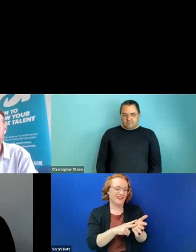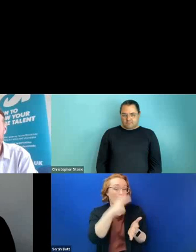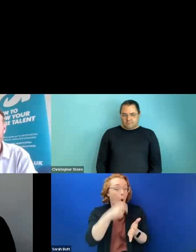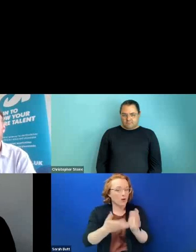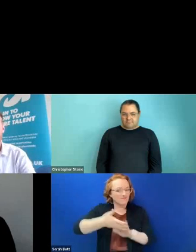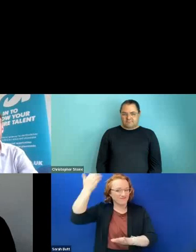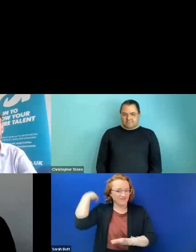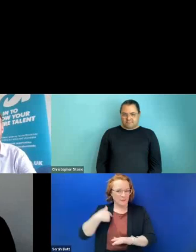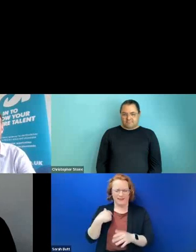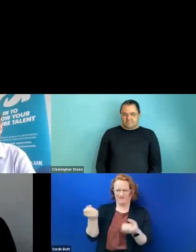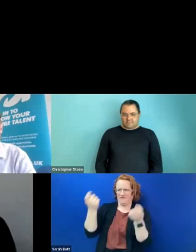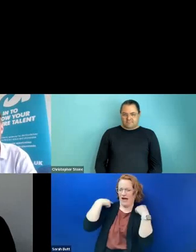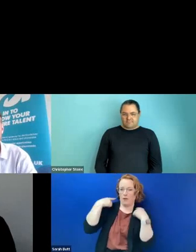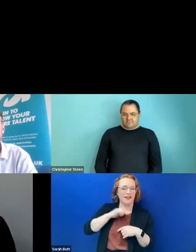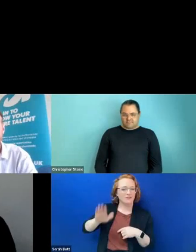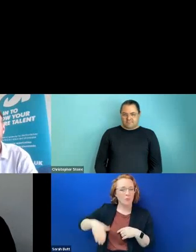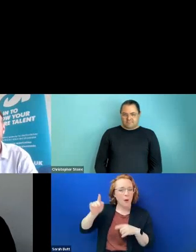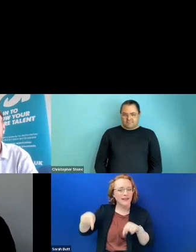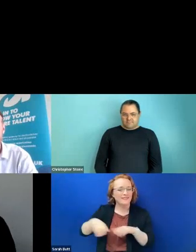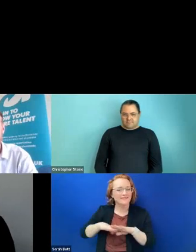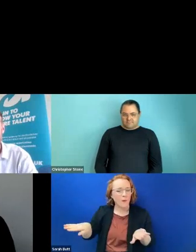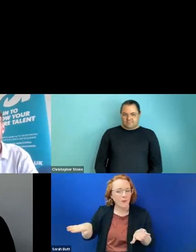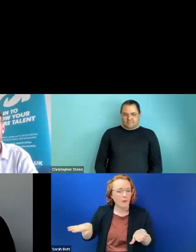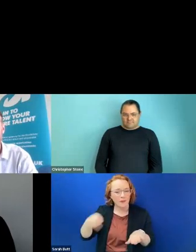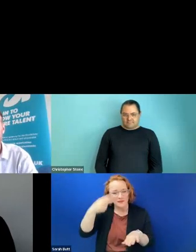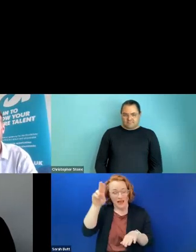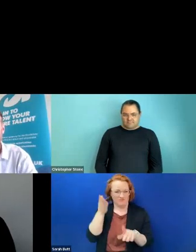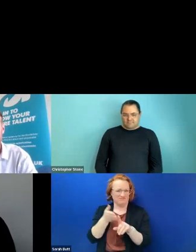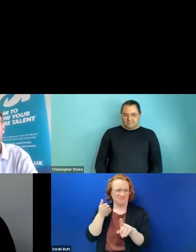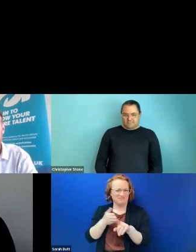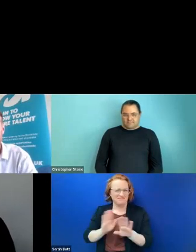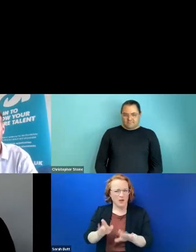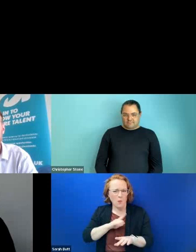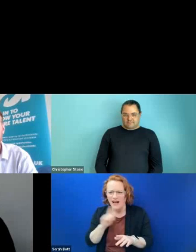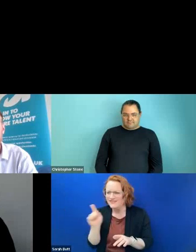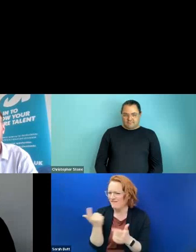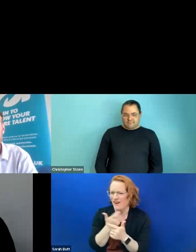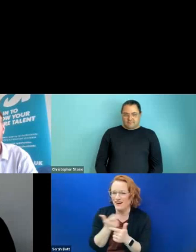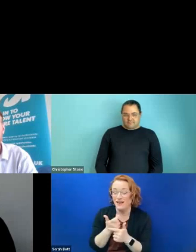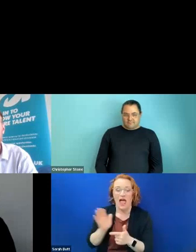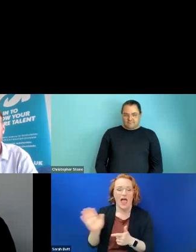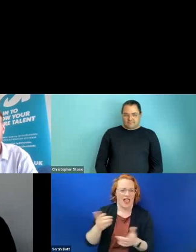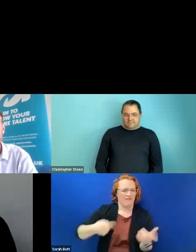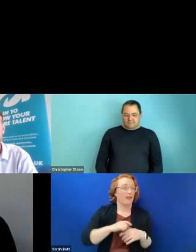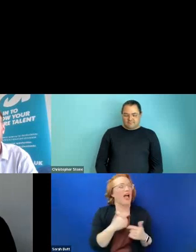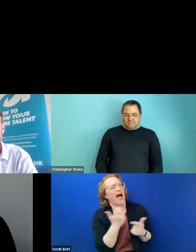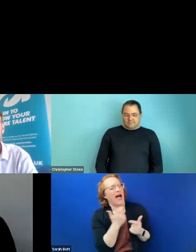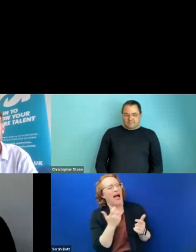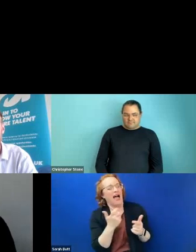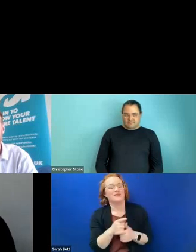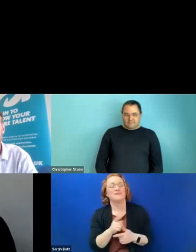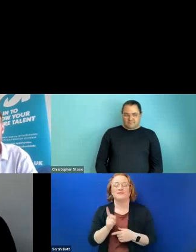have no idea. I've never heard the names of the people. I don't know what they're talking about and why it's funny, but everybody else does.